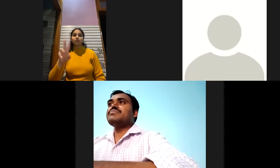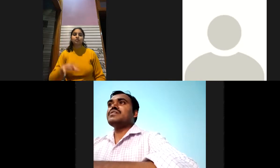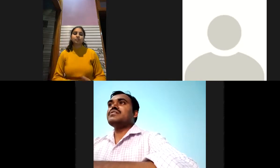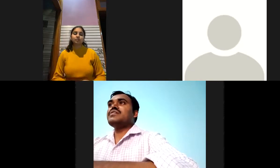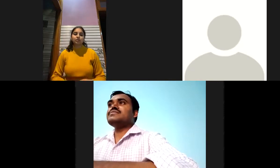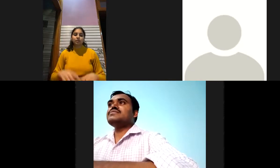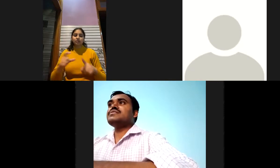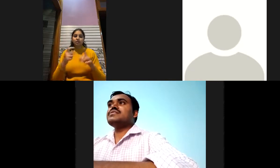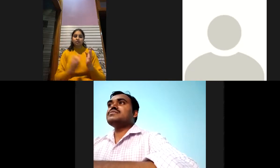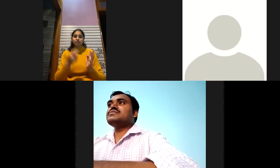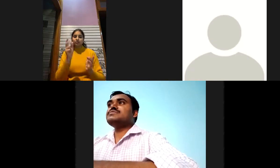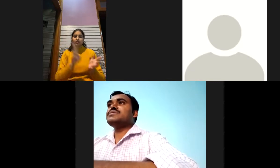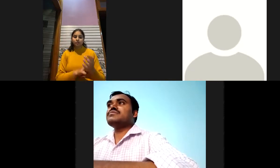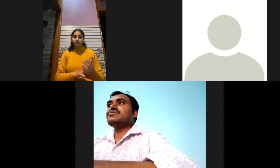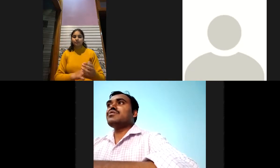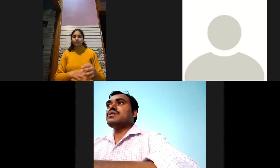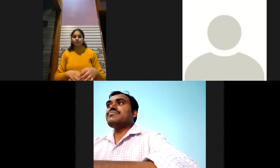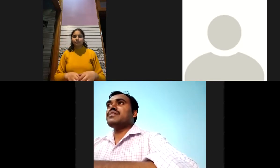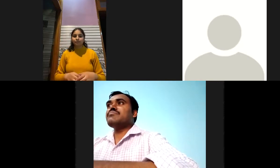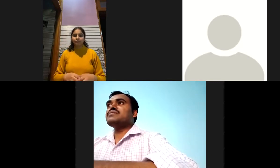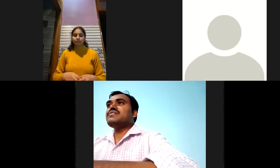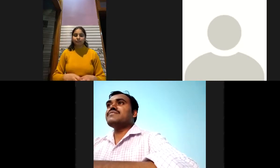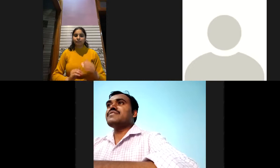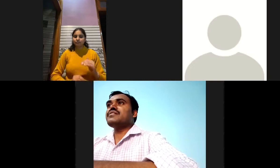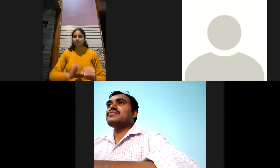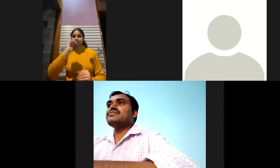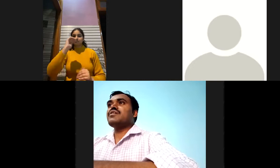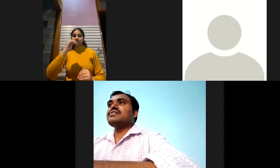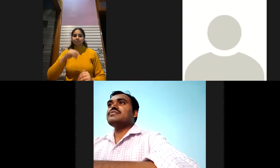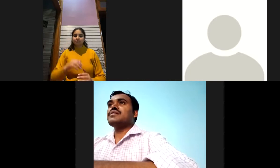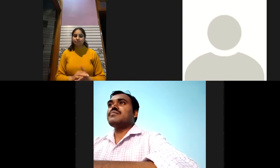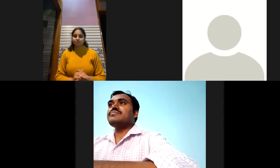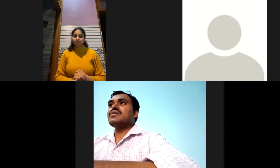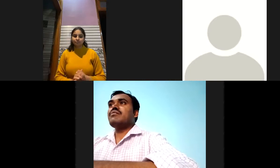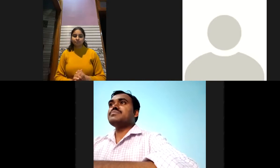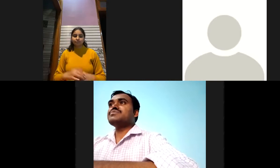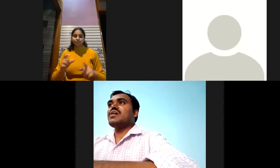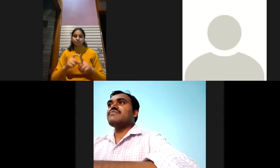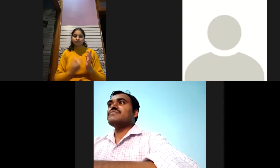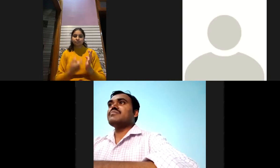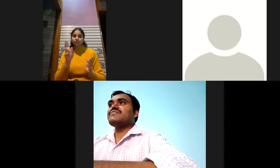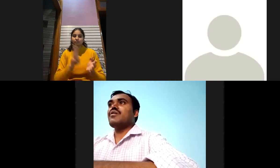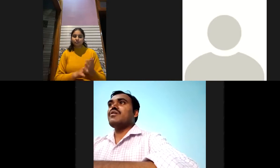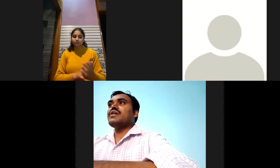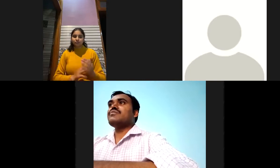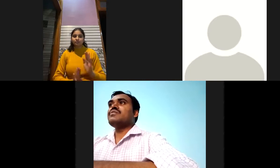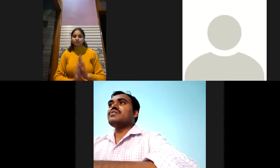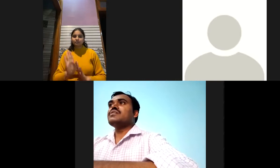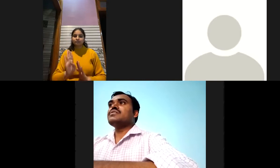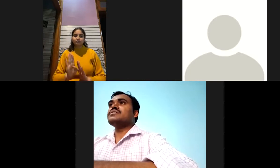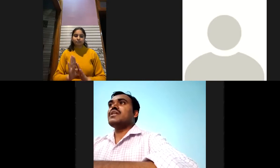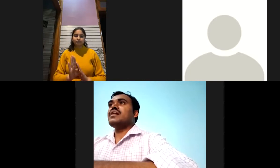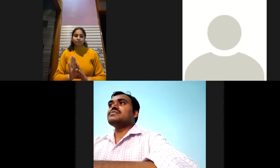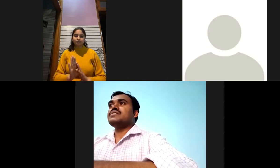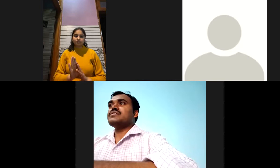up the necessary distance between grown-ups and myself on a toy drum developed soon after my fall down